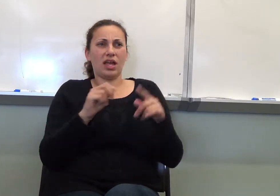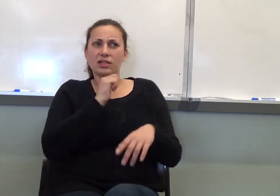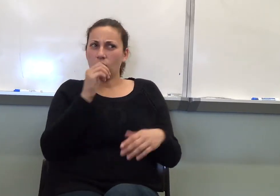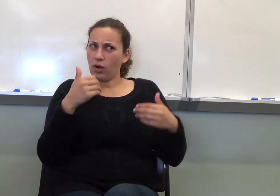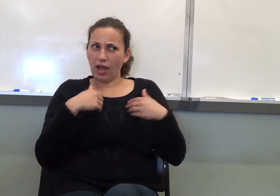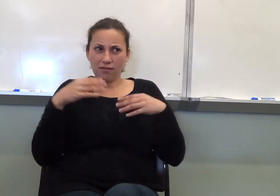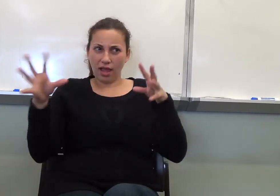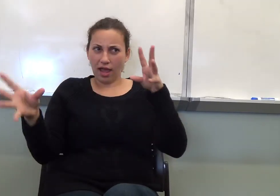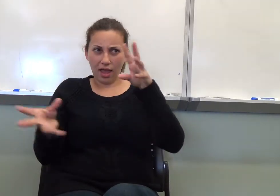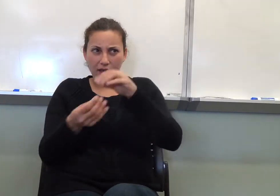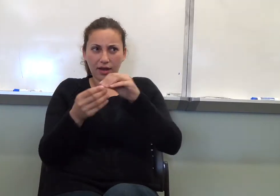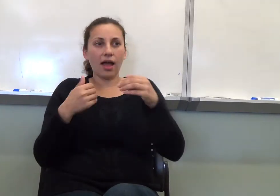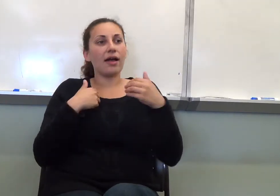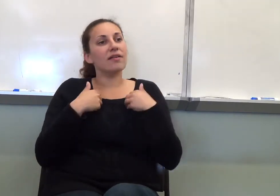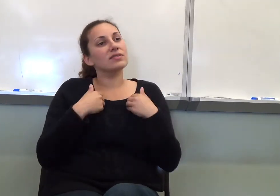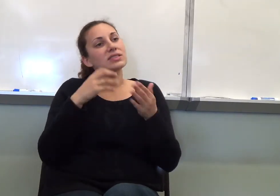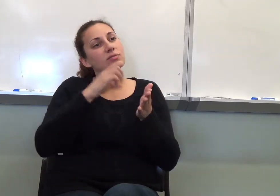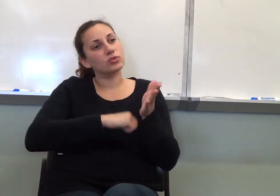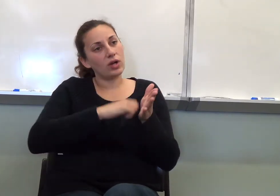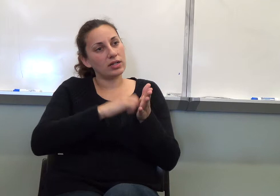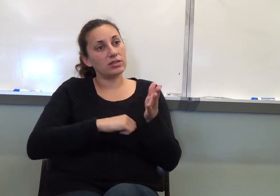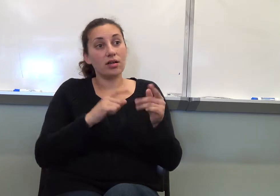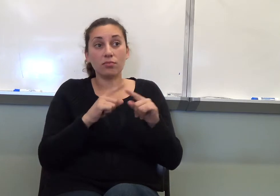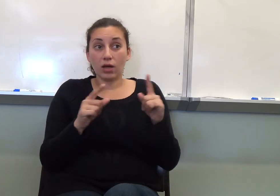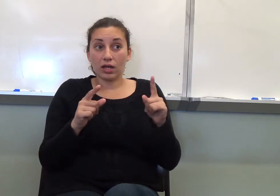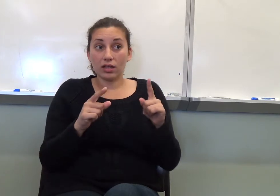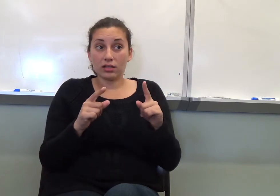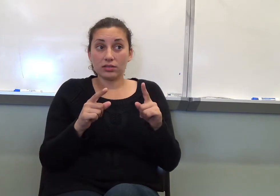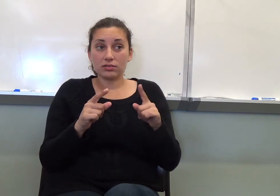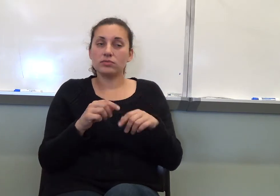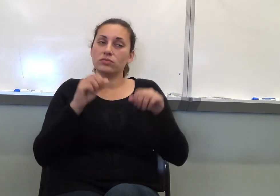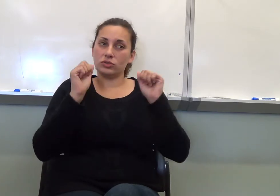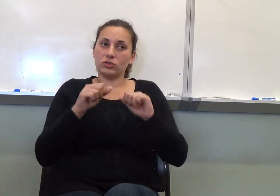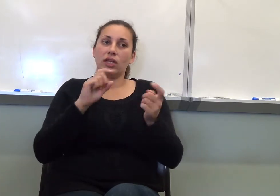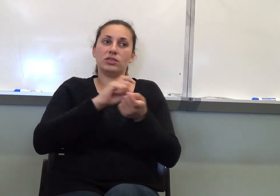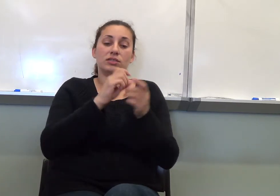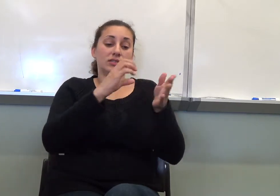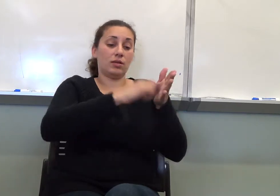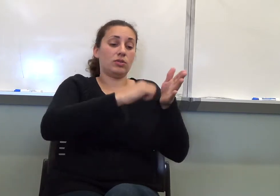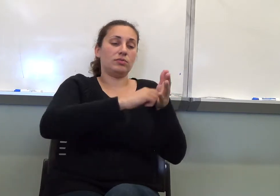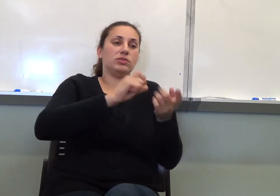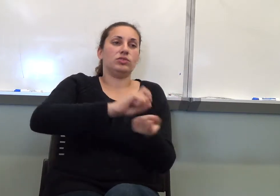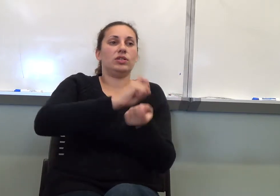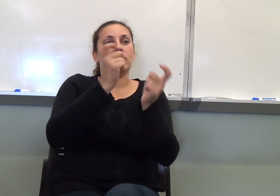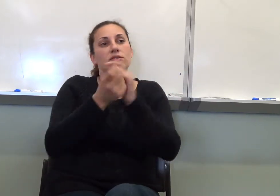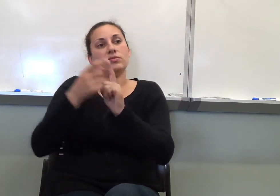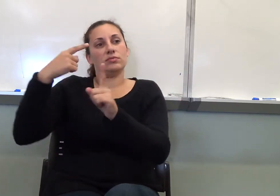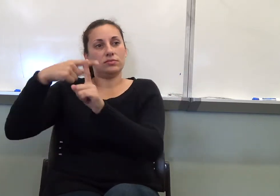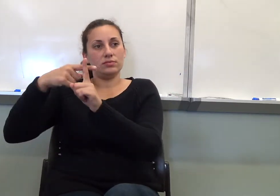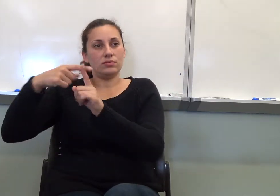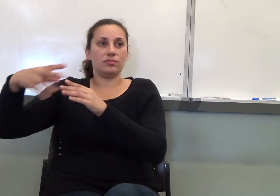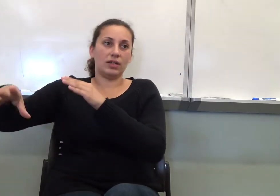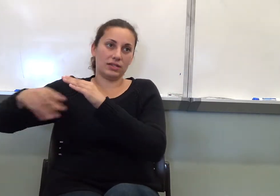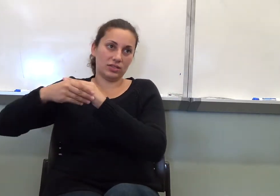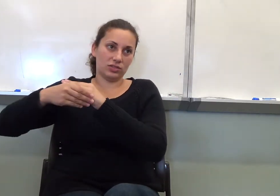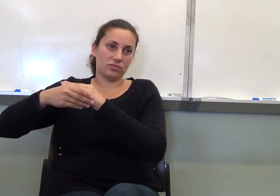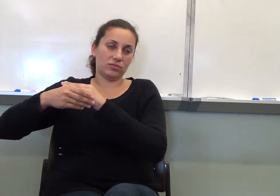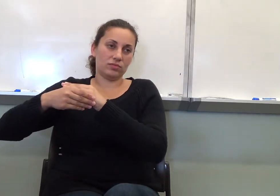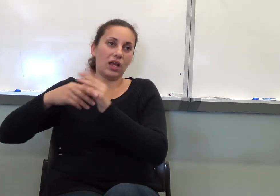got subtraction. But remember, you can change subtraction to addition to the opposite. You could write this in the following way.